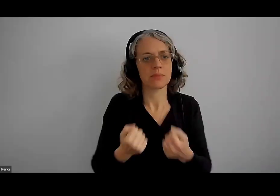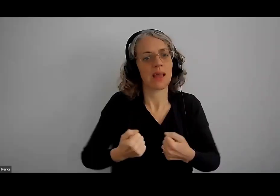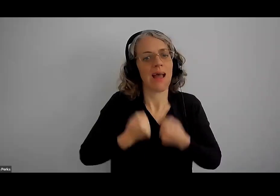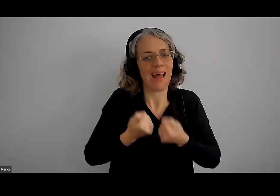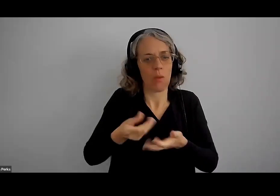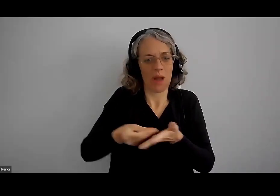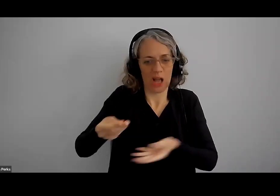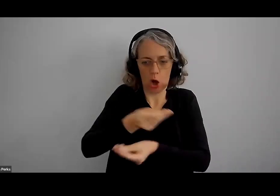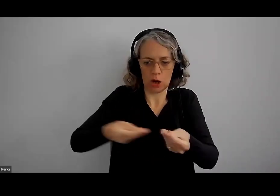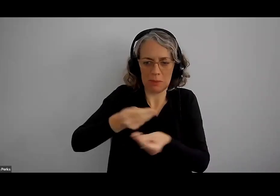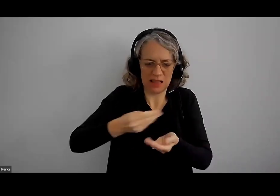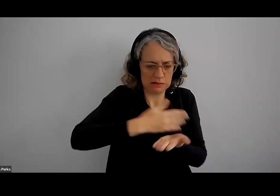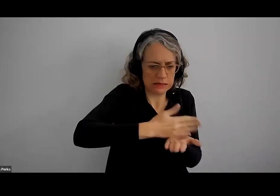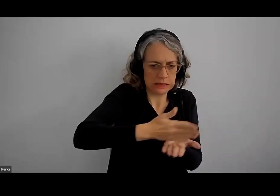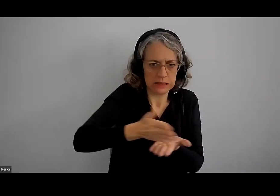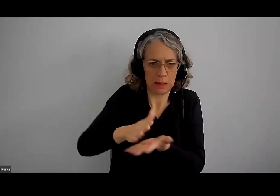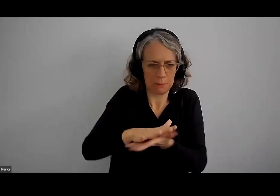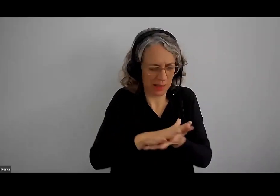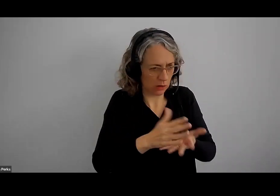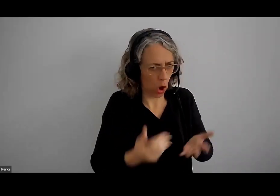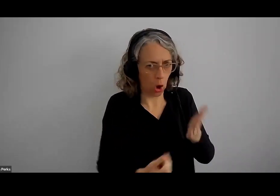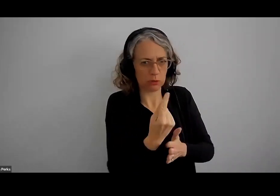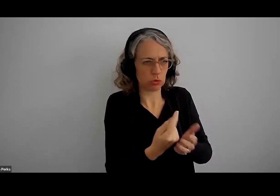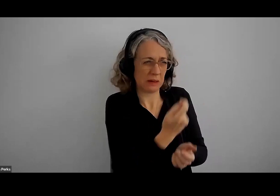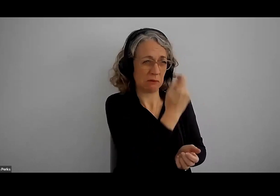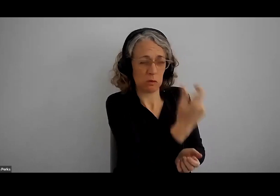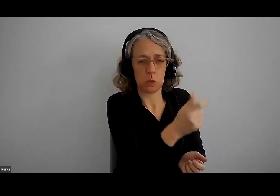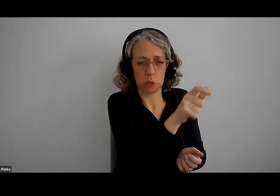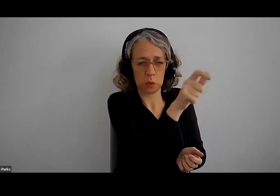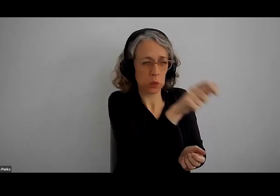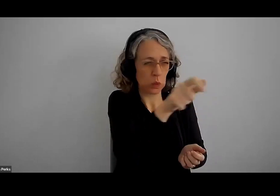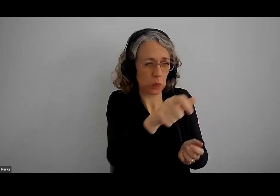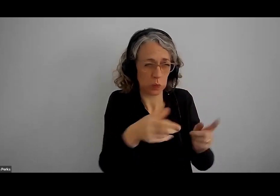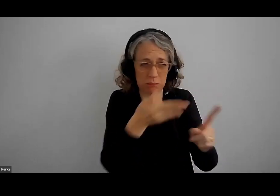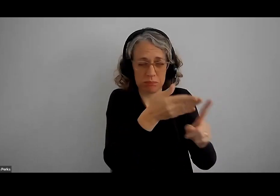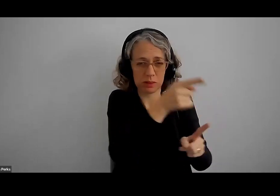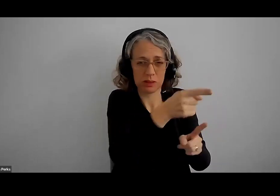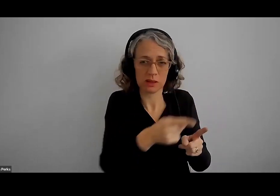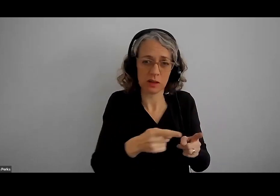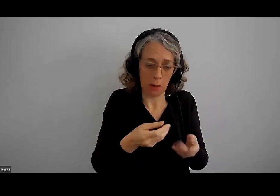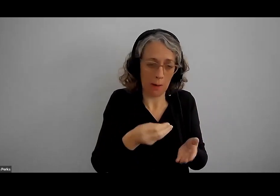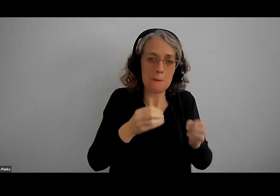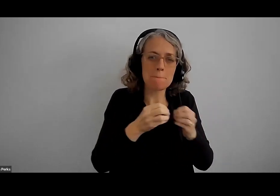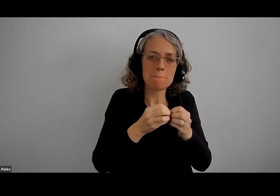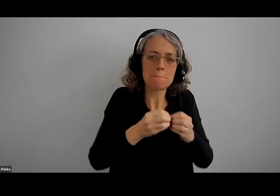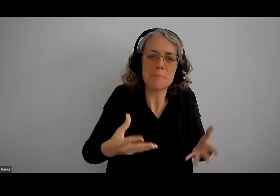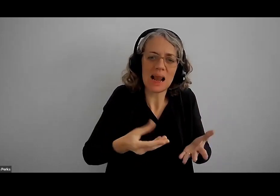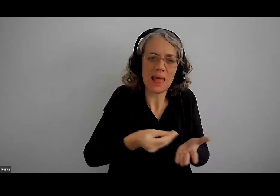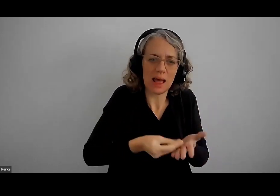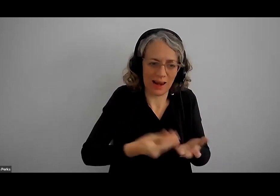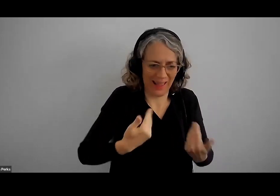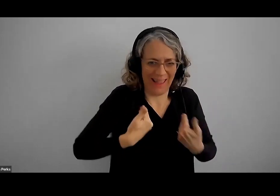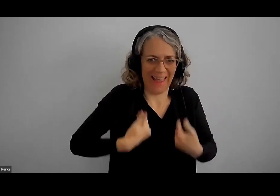few. Did you know that over the last decade, the number of billionaires in the world has more than doubled, from 1,000 billionaires to 2,000